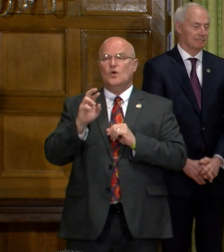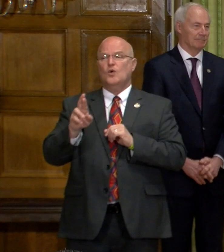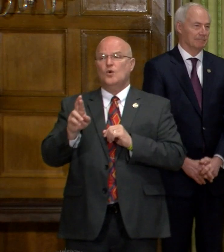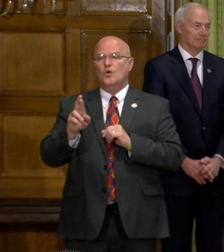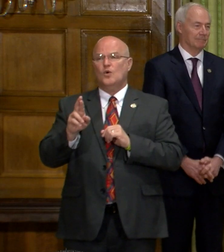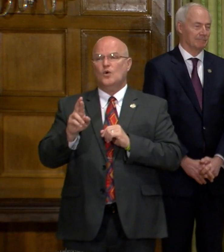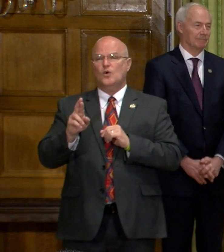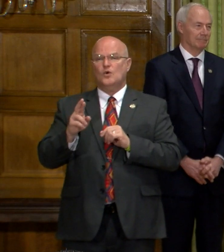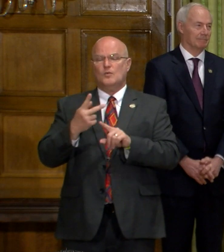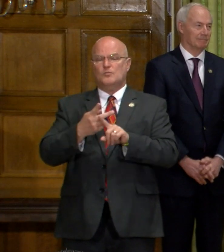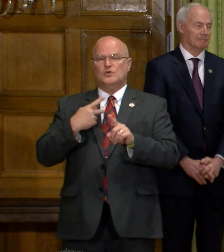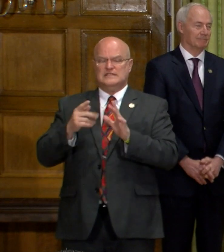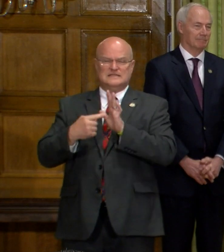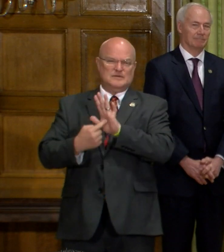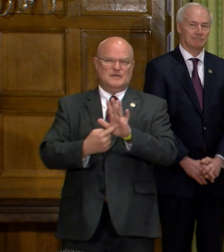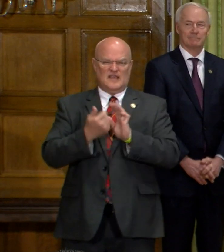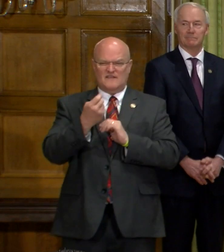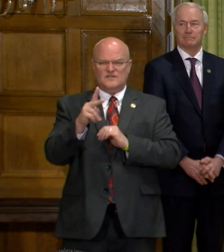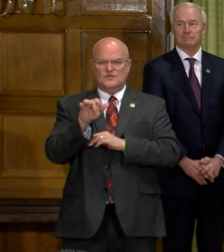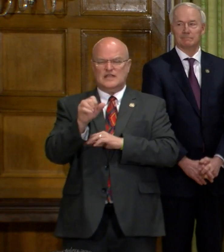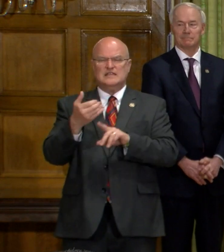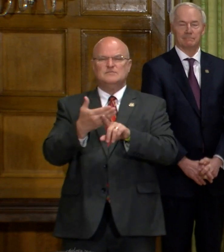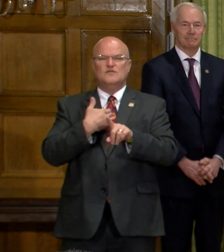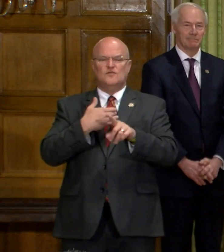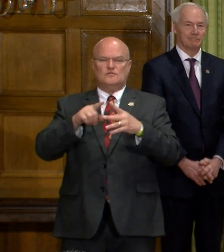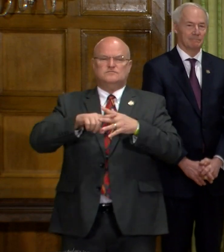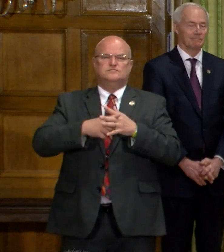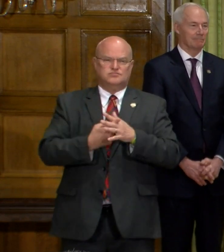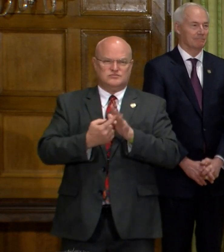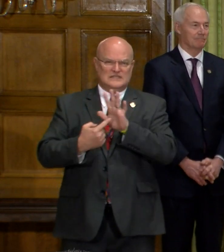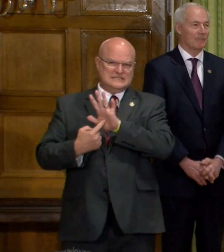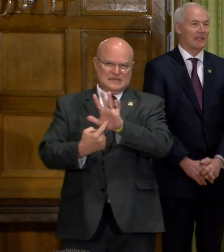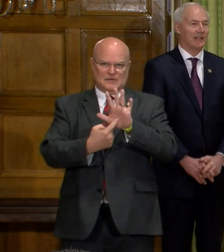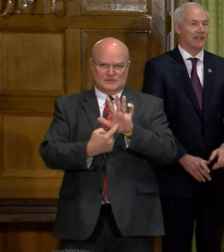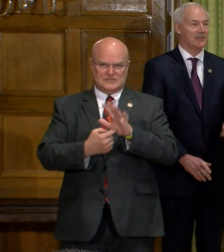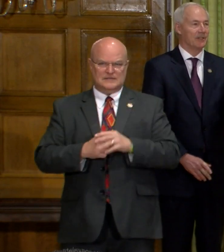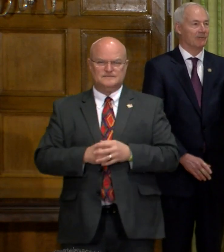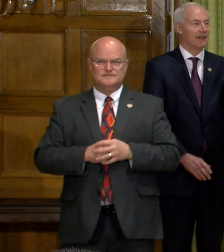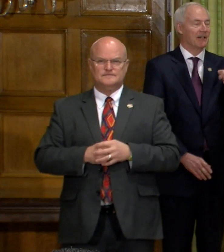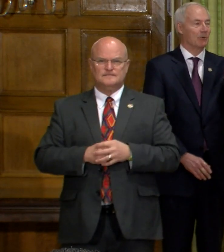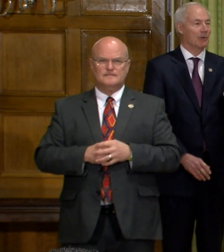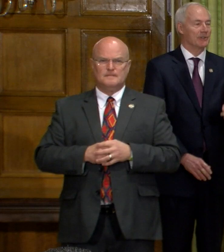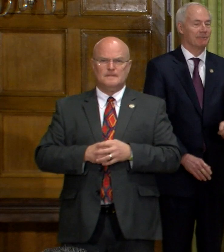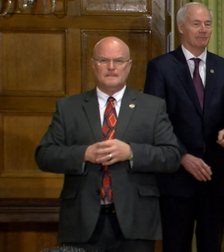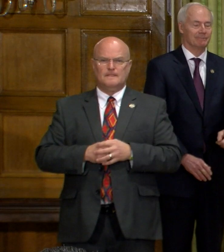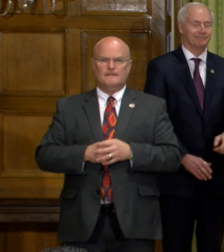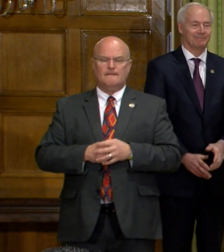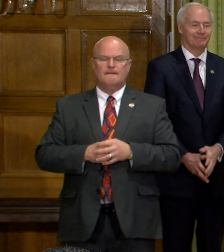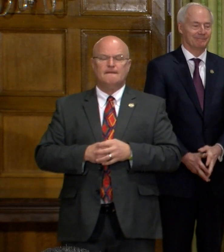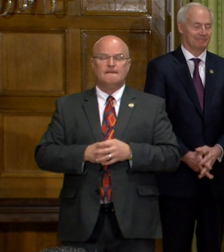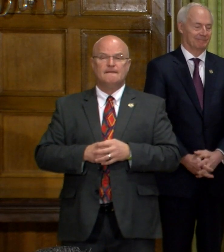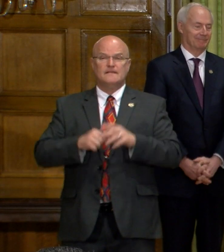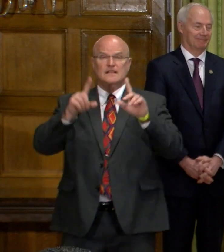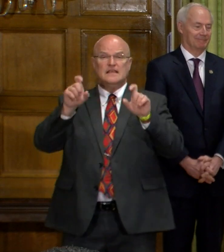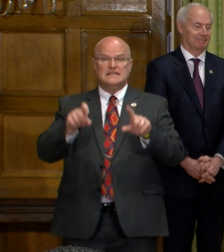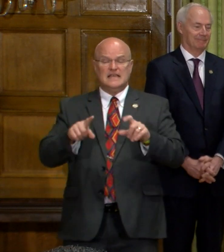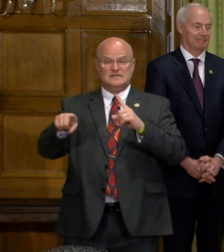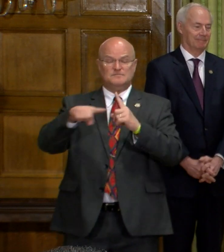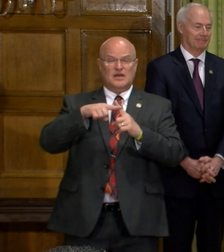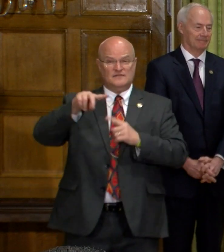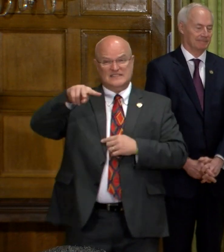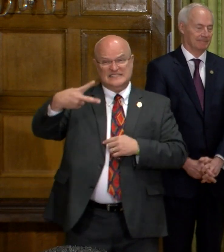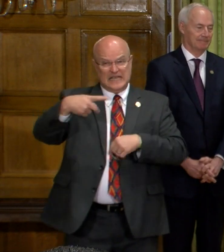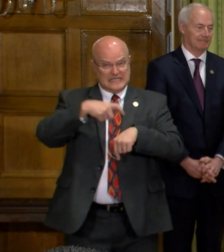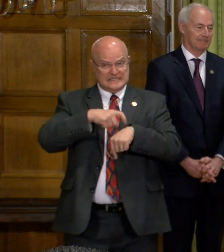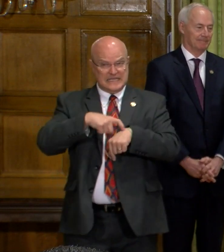or pre-symptomatic. They were a few days before the onset of symptoms. Is there a final question? Test positive a second